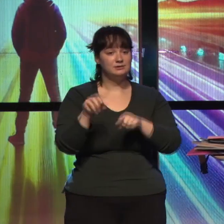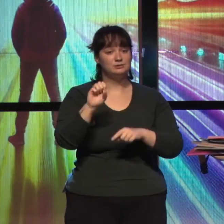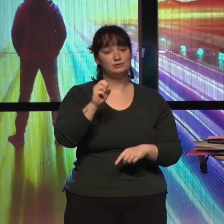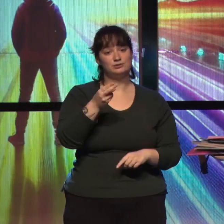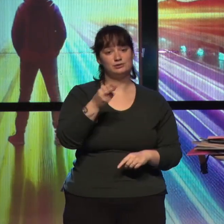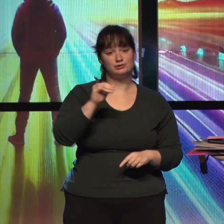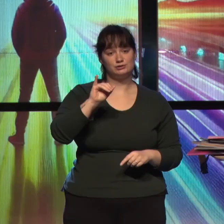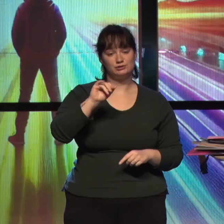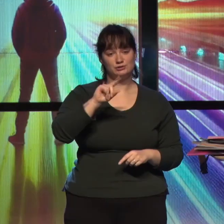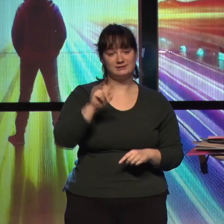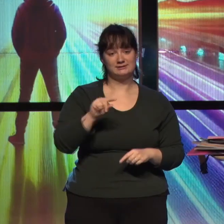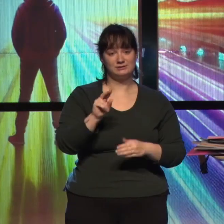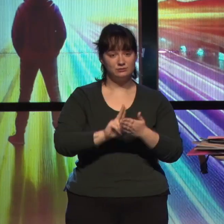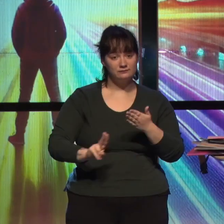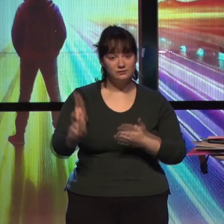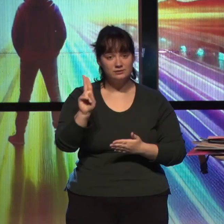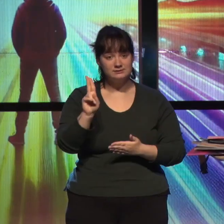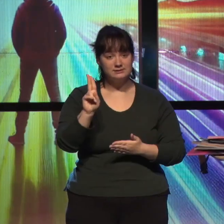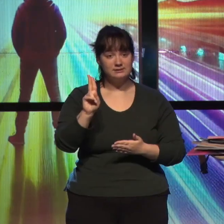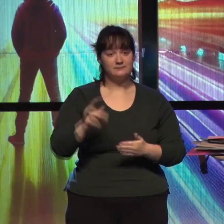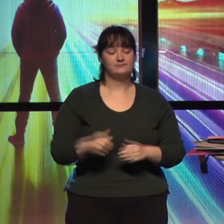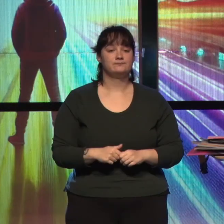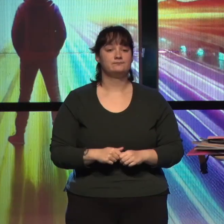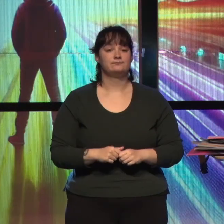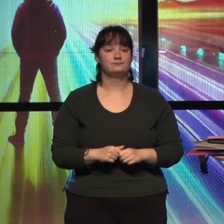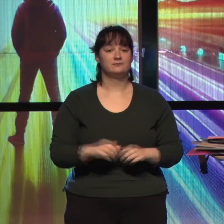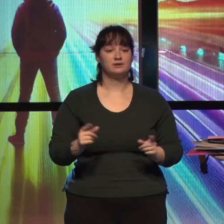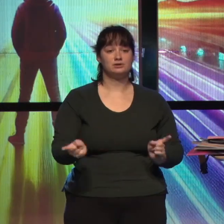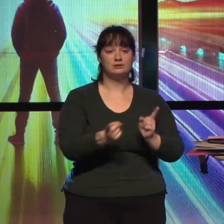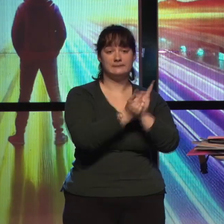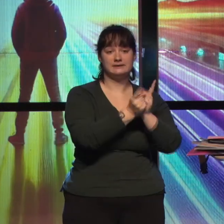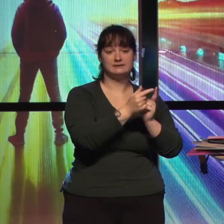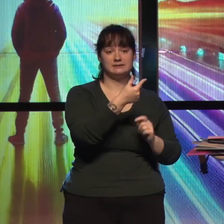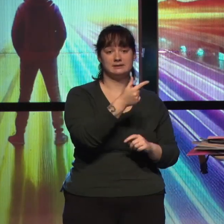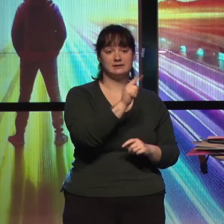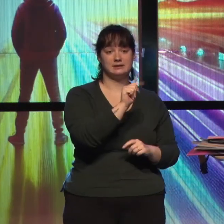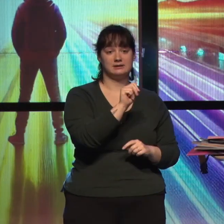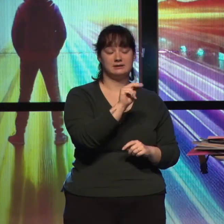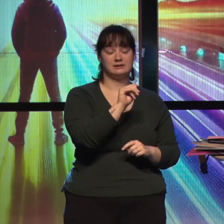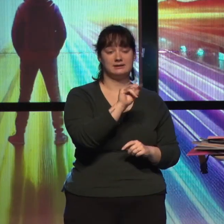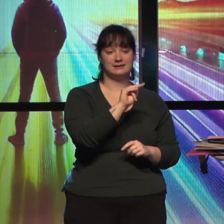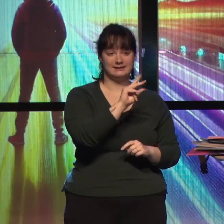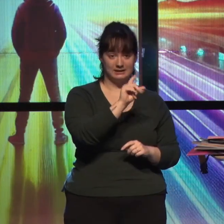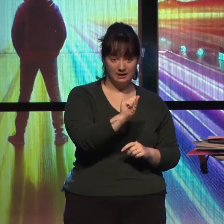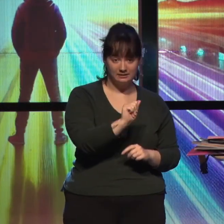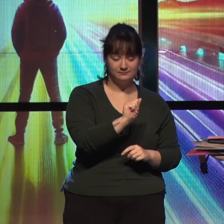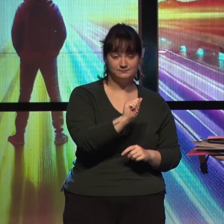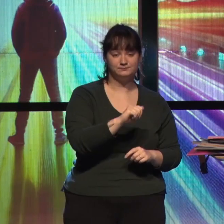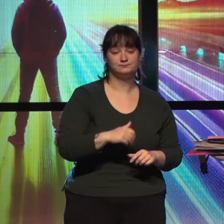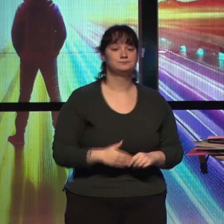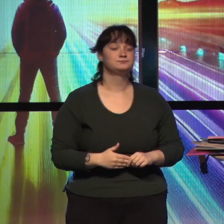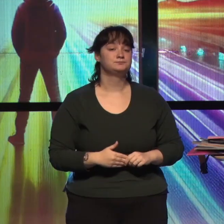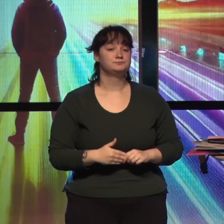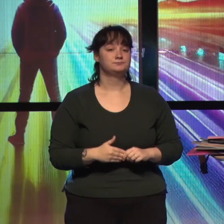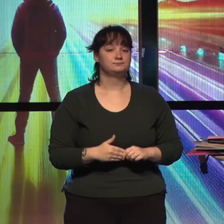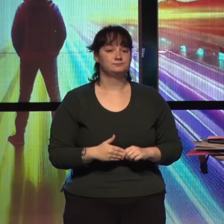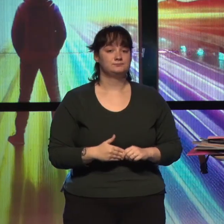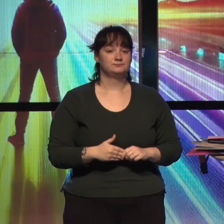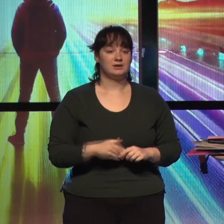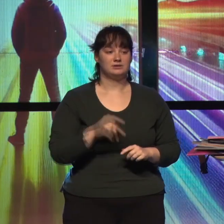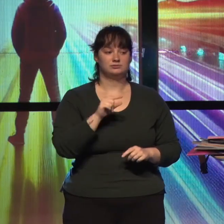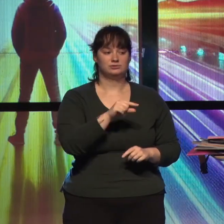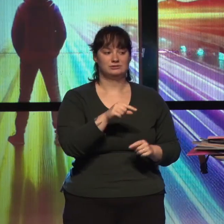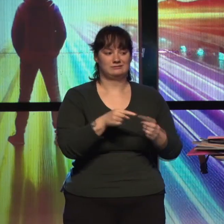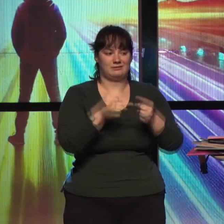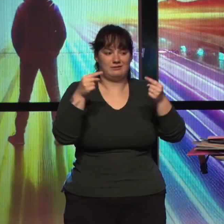that she gets parted up into be a roommate with Galinda, who becomes Glinda, right? And she is the exact